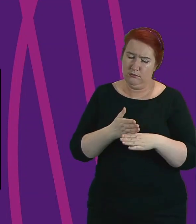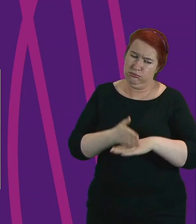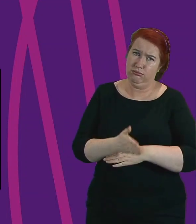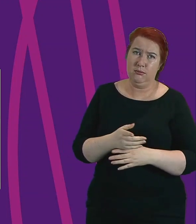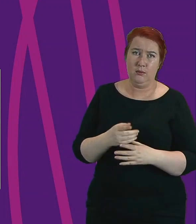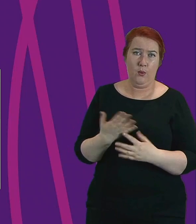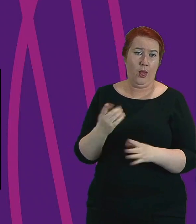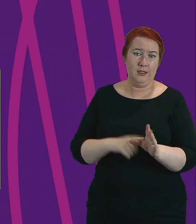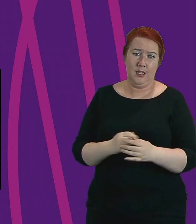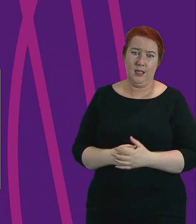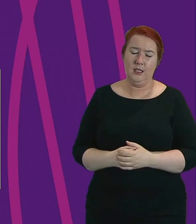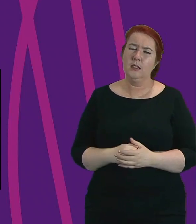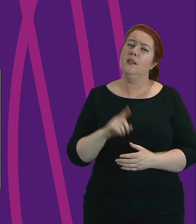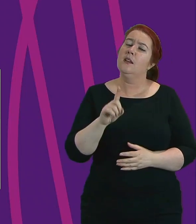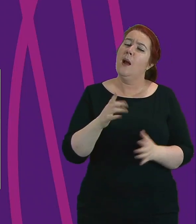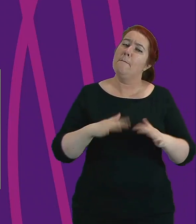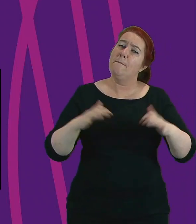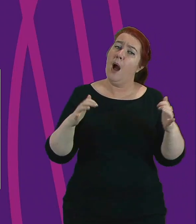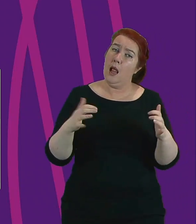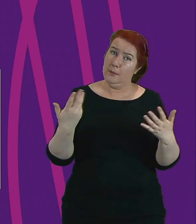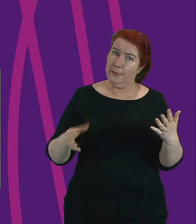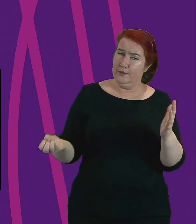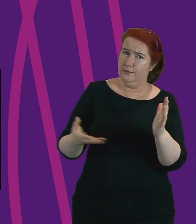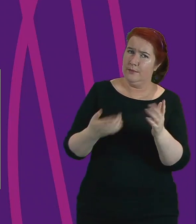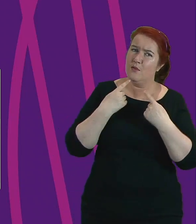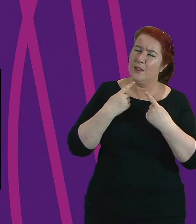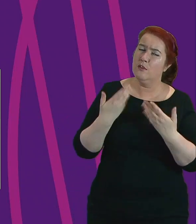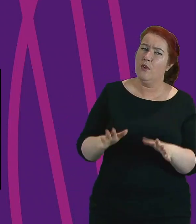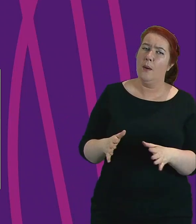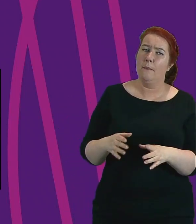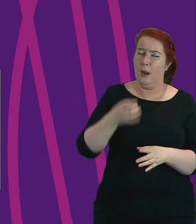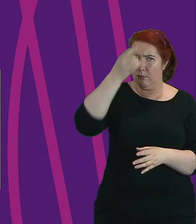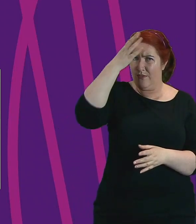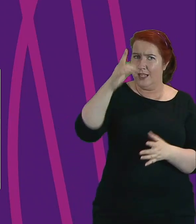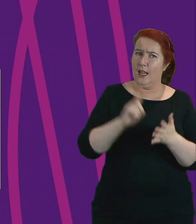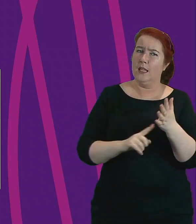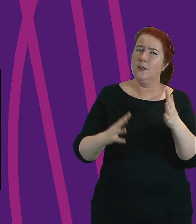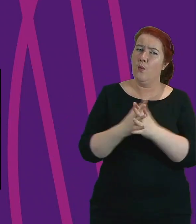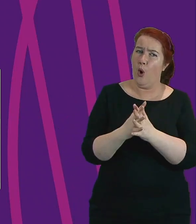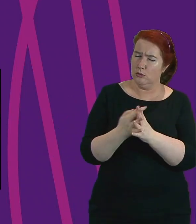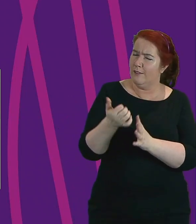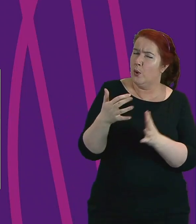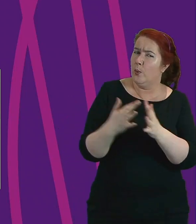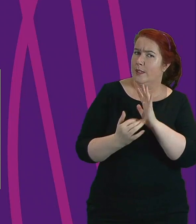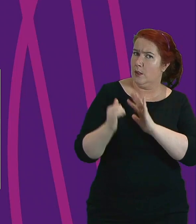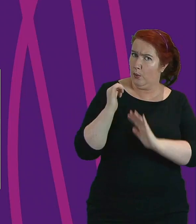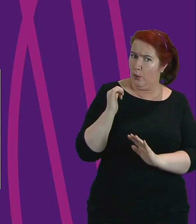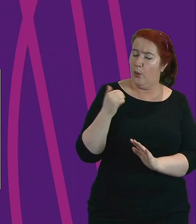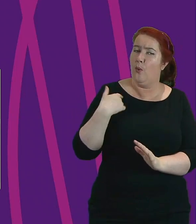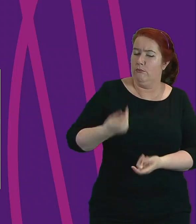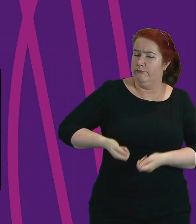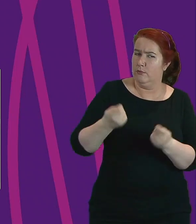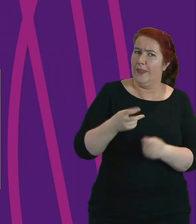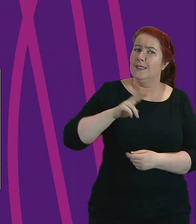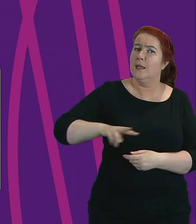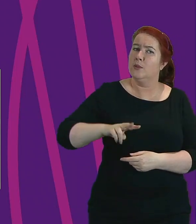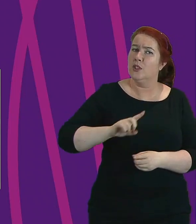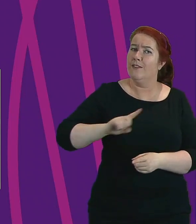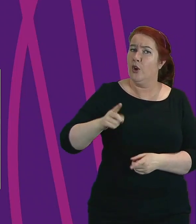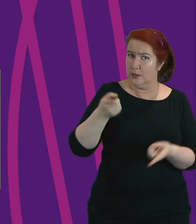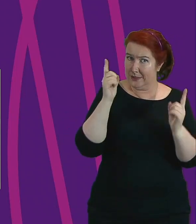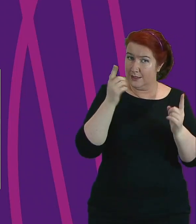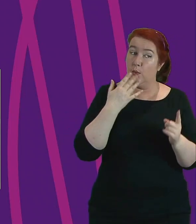the Parliament heard evidence from Professor Linda Bald a few weeks ago now, and I've mentioned this to the Deputy First Minister when he's